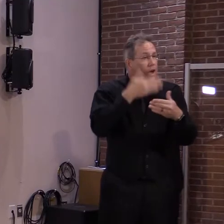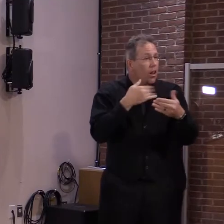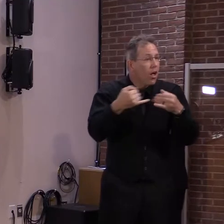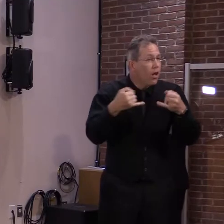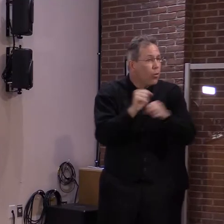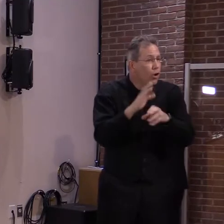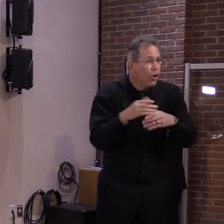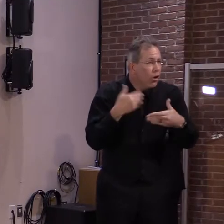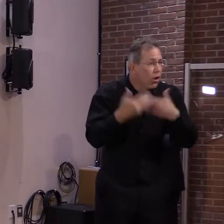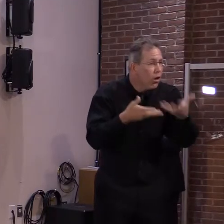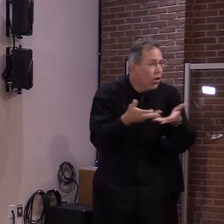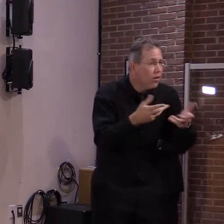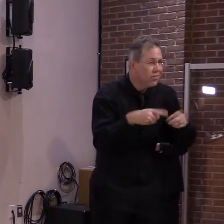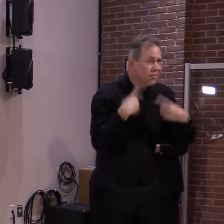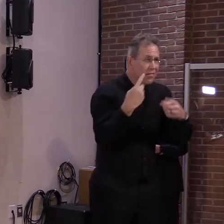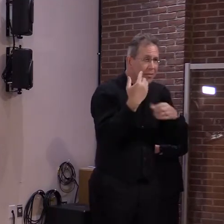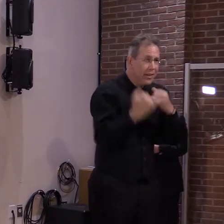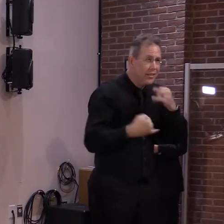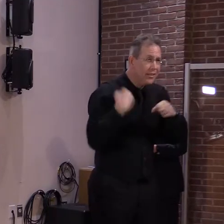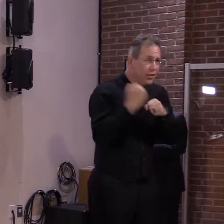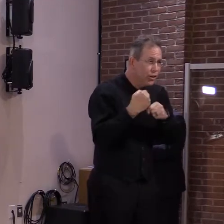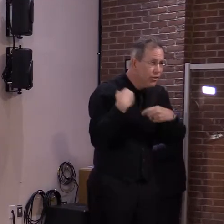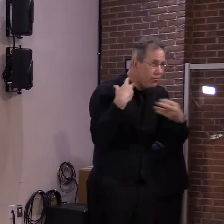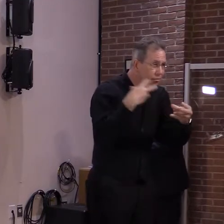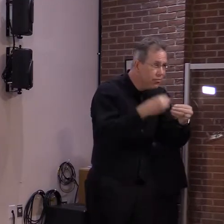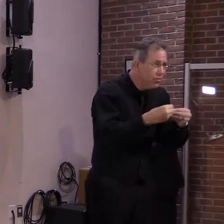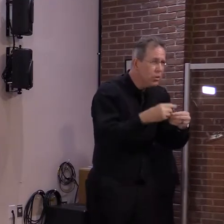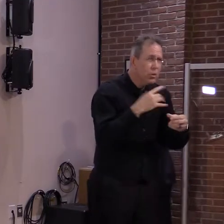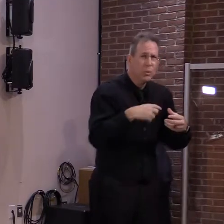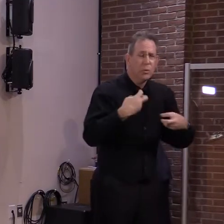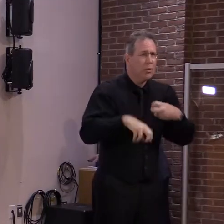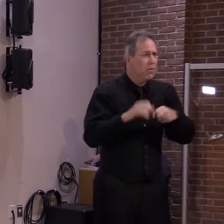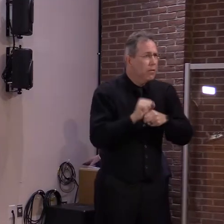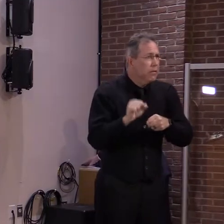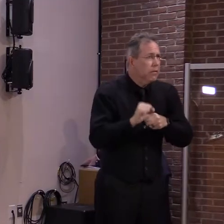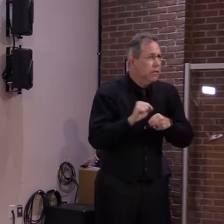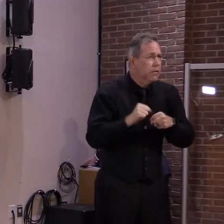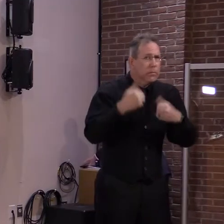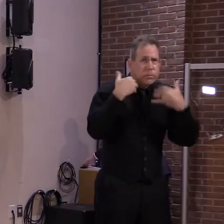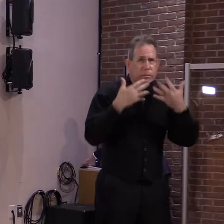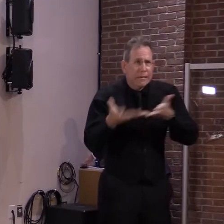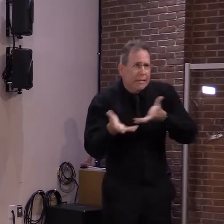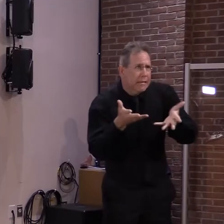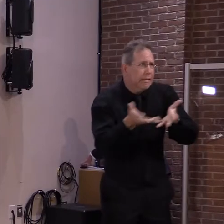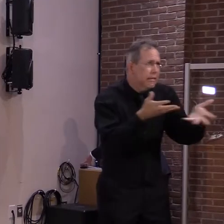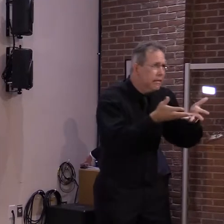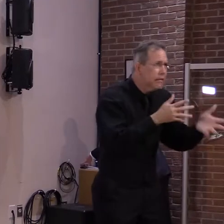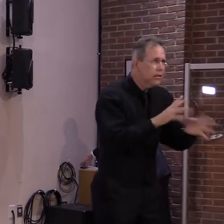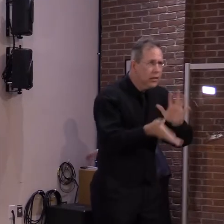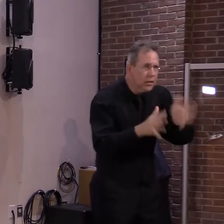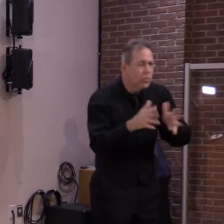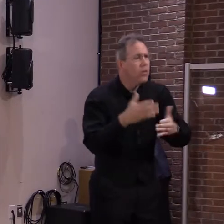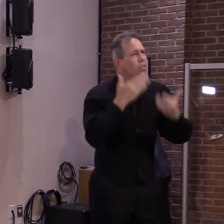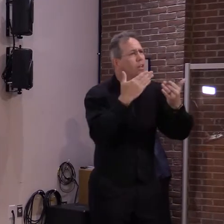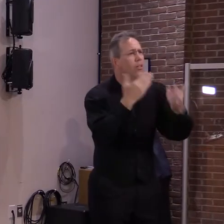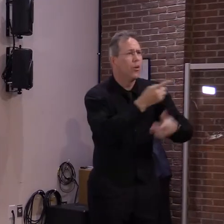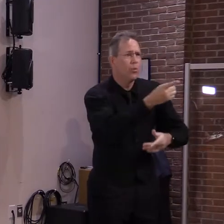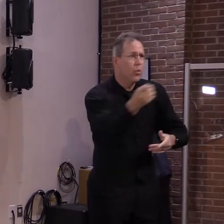efforts under intense pressure have saved lives, and we're all grateful for your commitment to service and to your